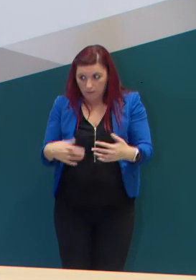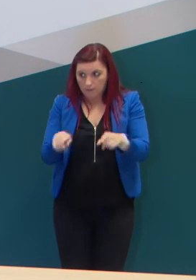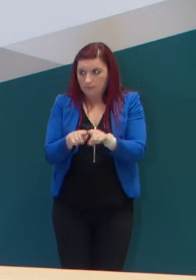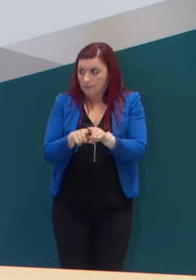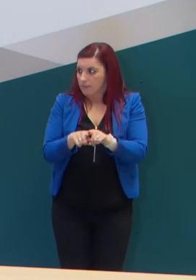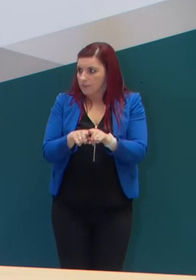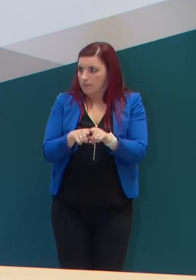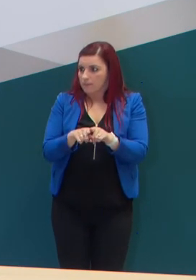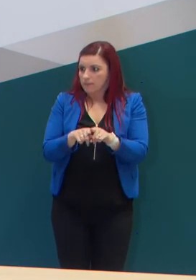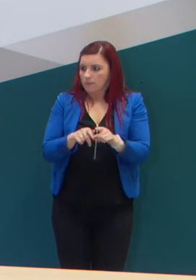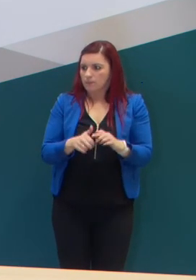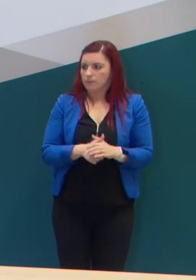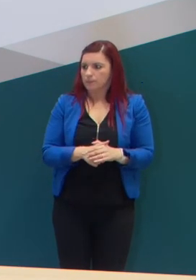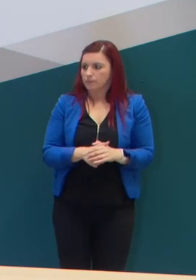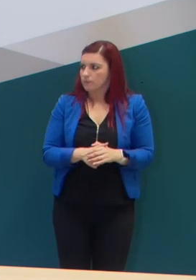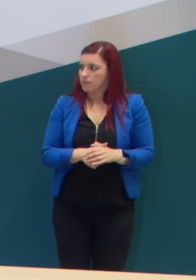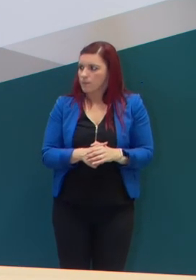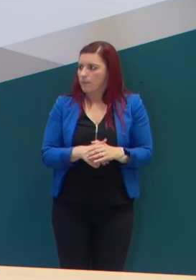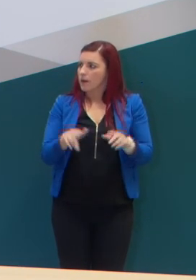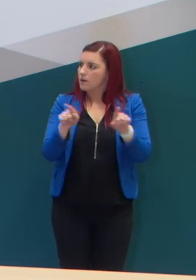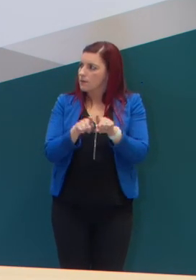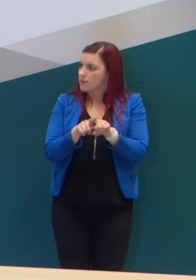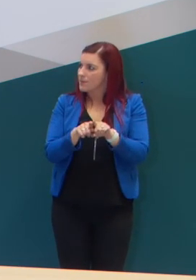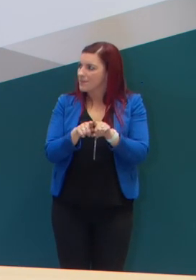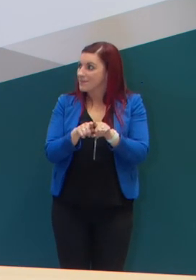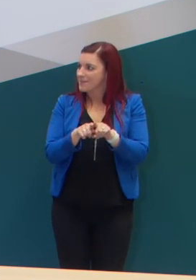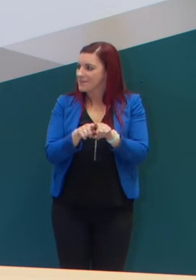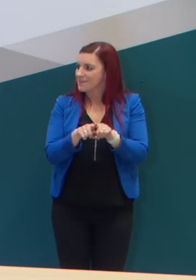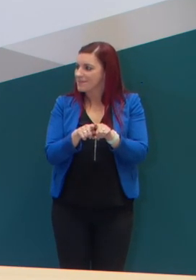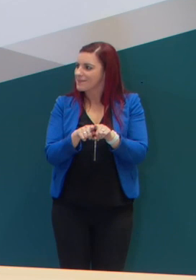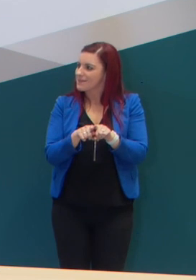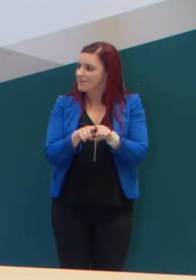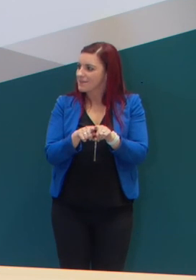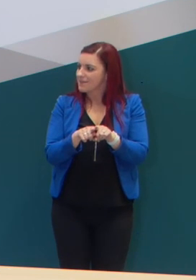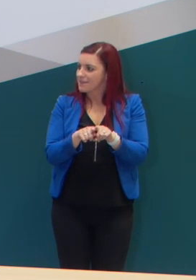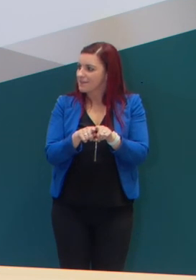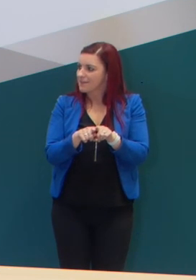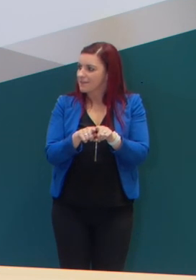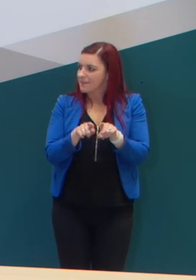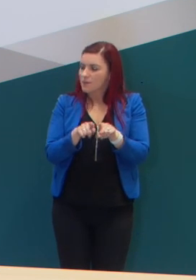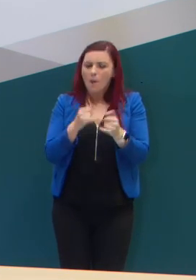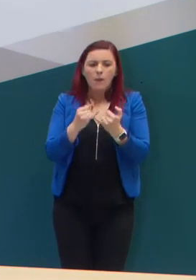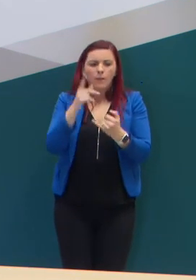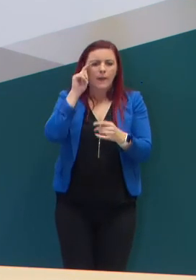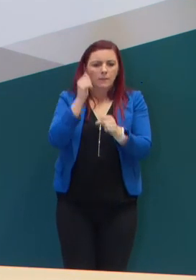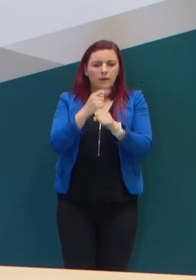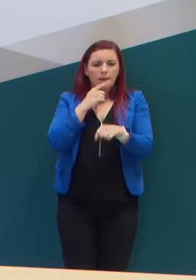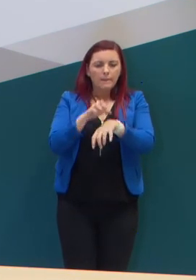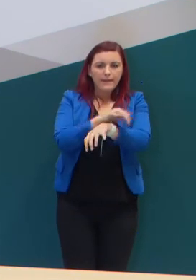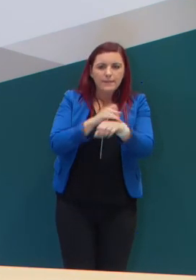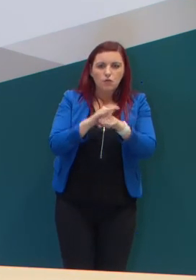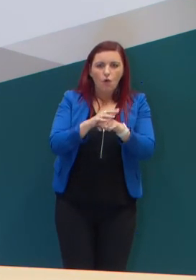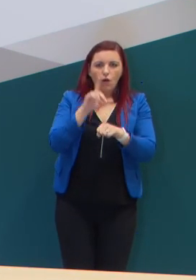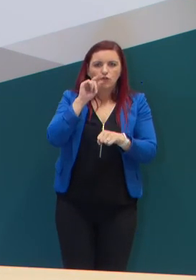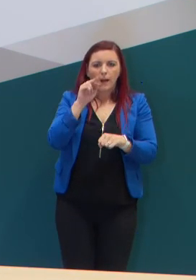maybe just to add on the symptomatology, is that unfortunately with SARS-CoV-2, in contrast to say measles or chickenpox, there is no constellation